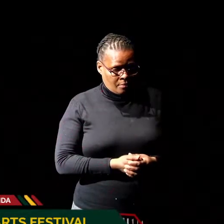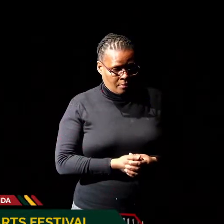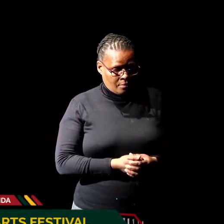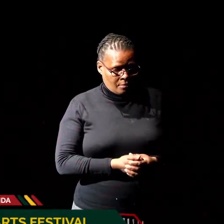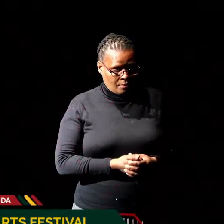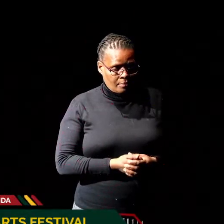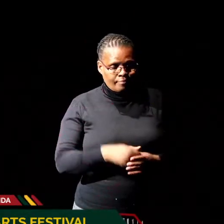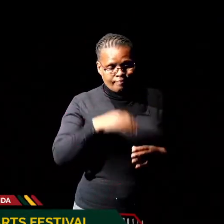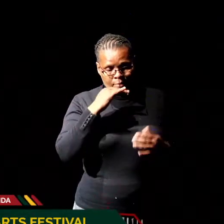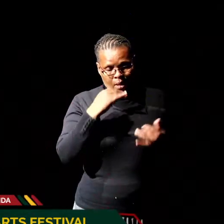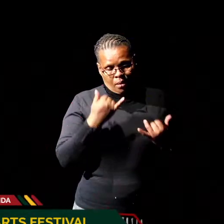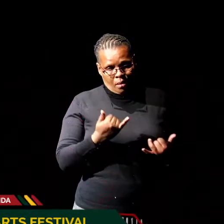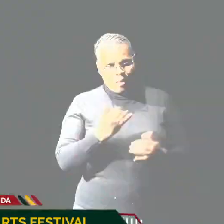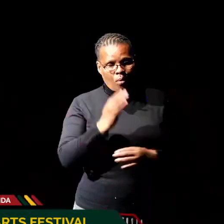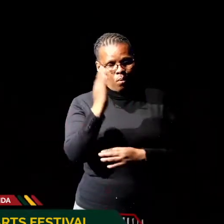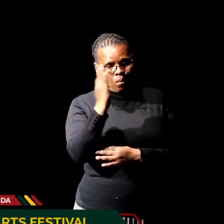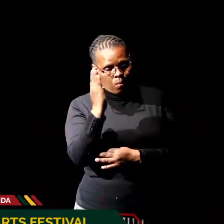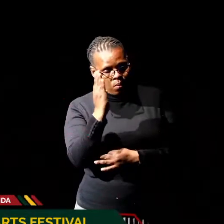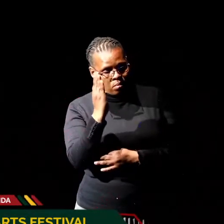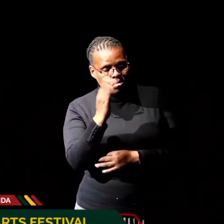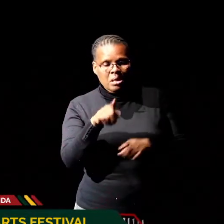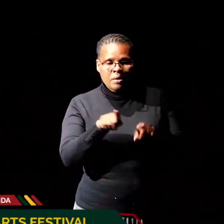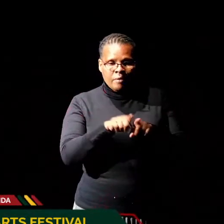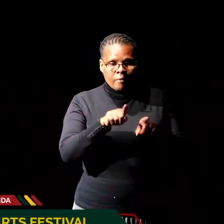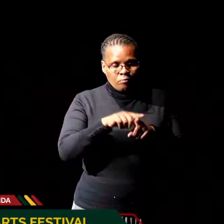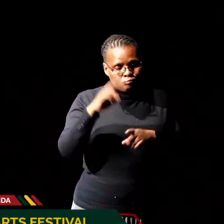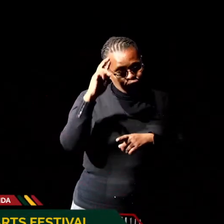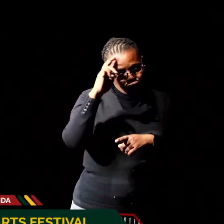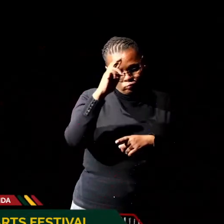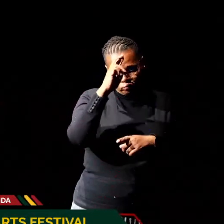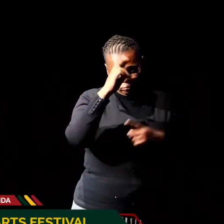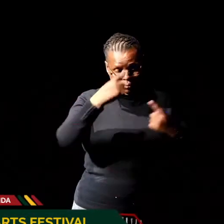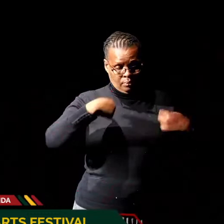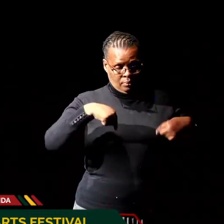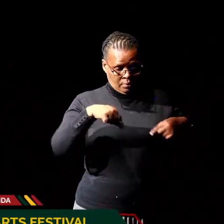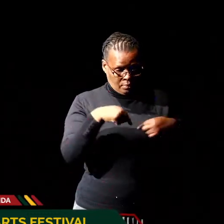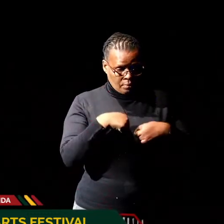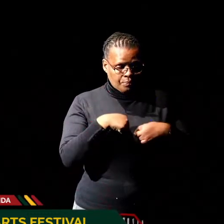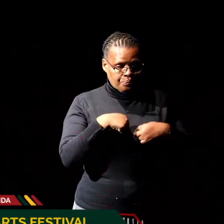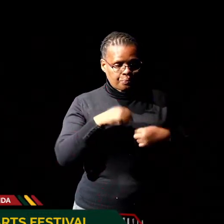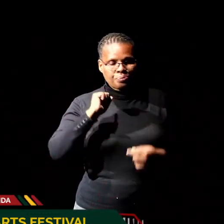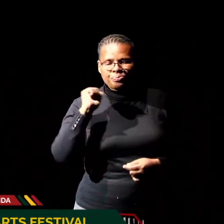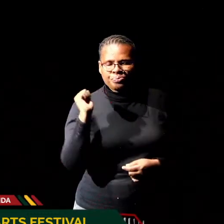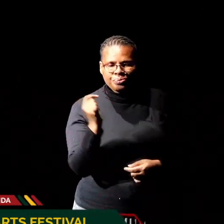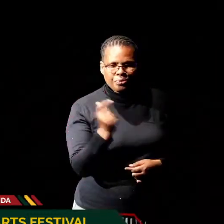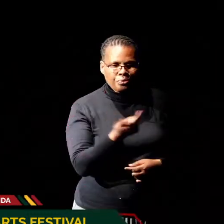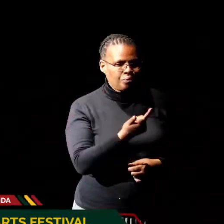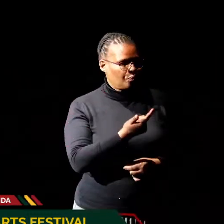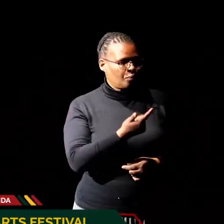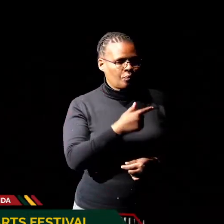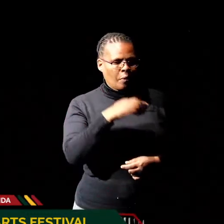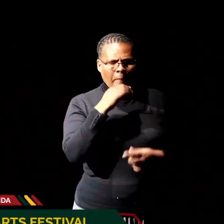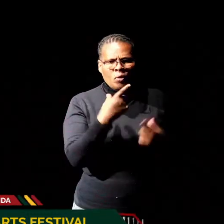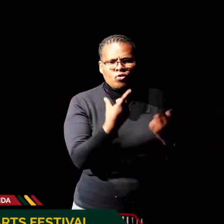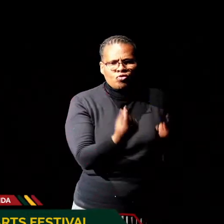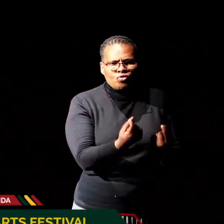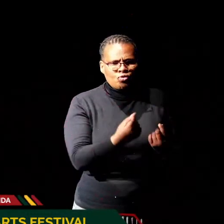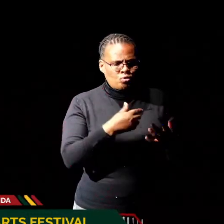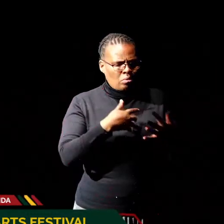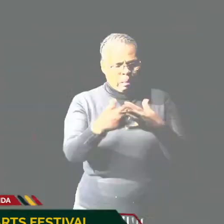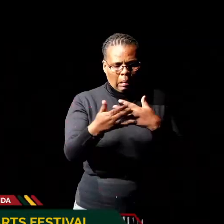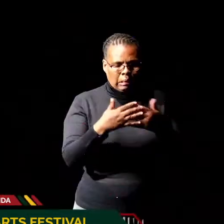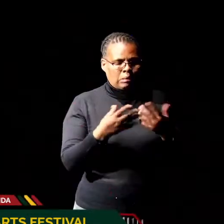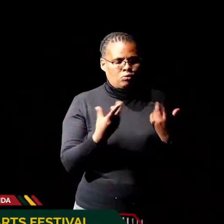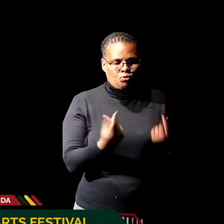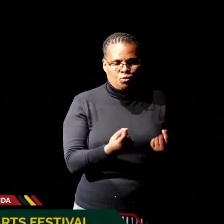this evening, let us be reminded of the fact that all that we'll be doing during these 10